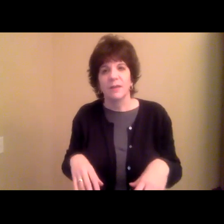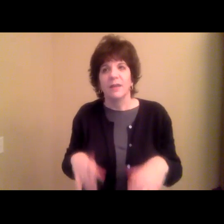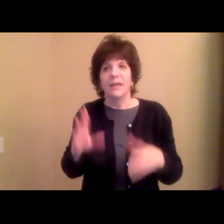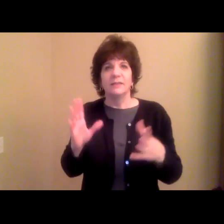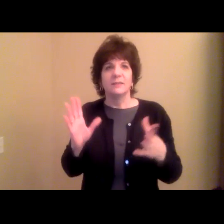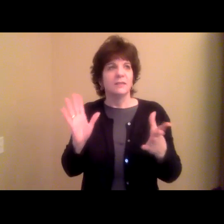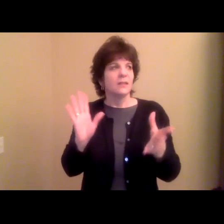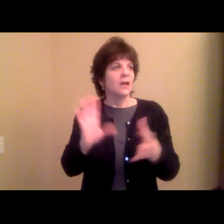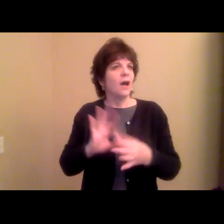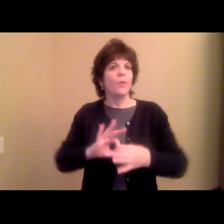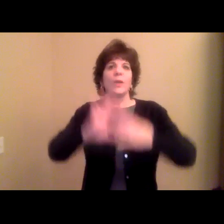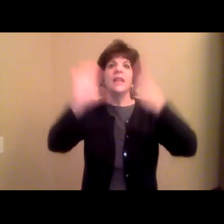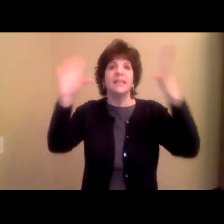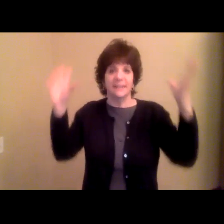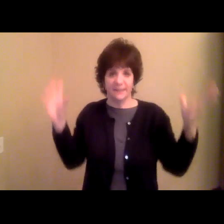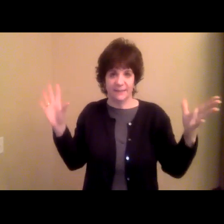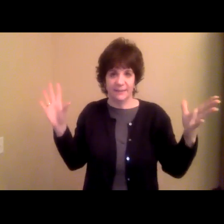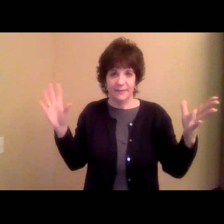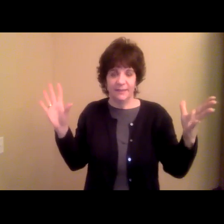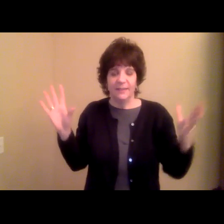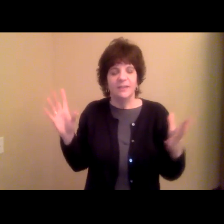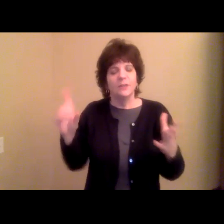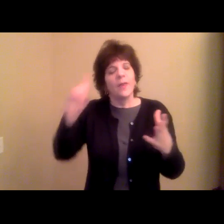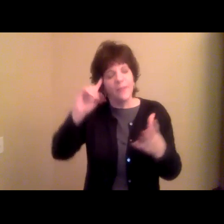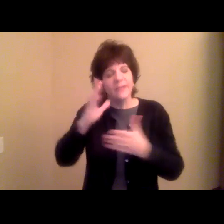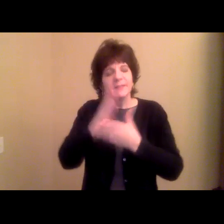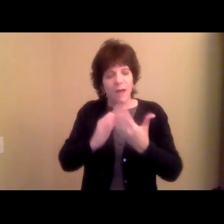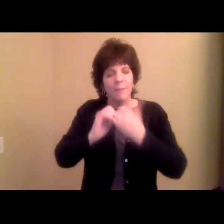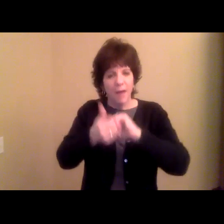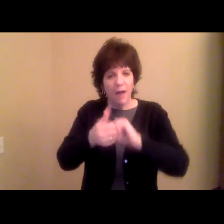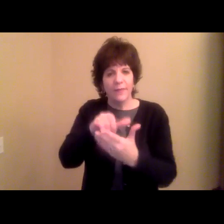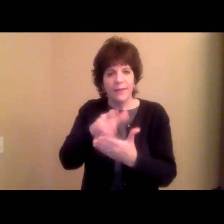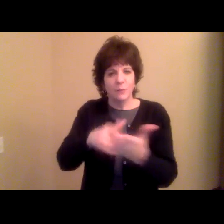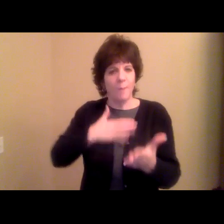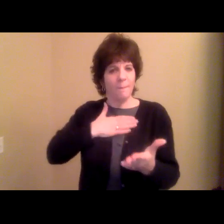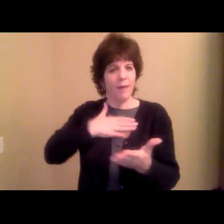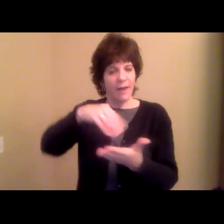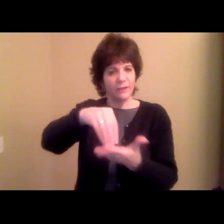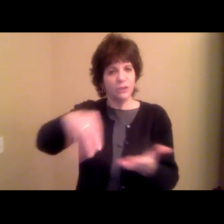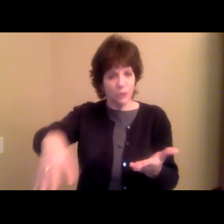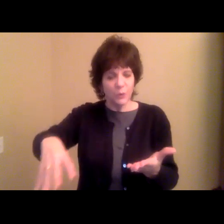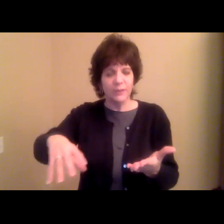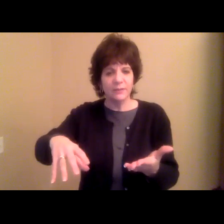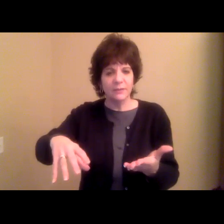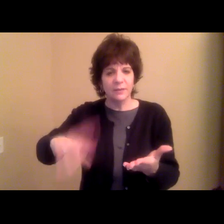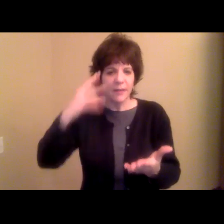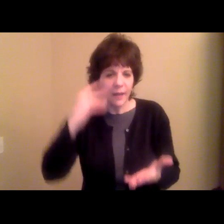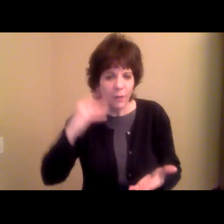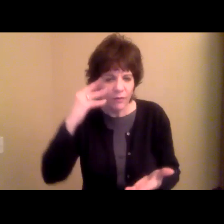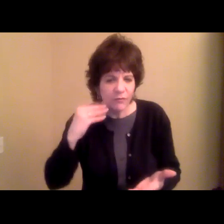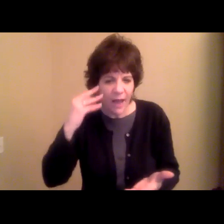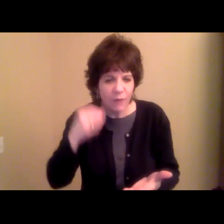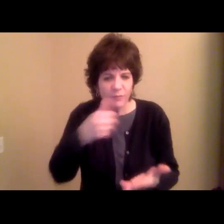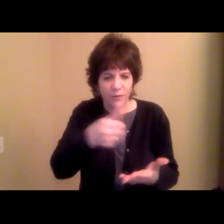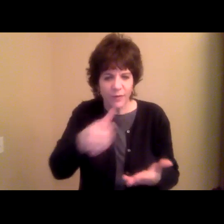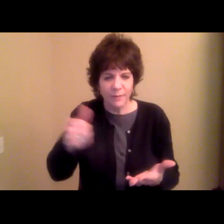release in that. And so I think in some ways that's what my students really found for